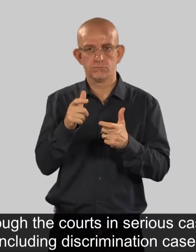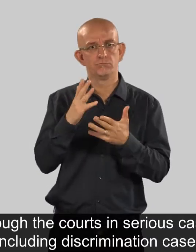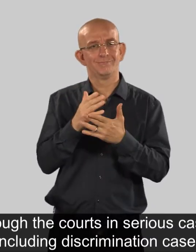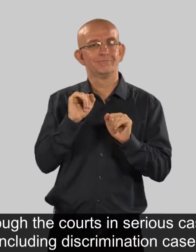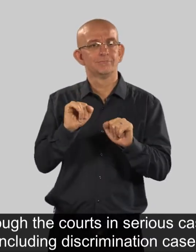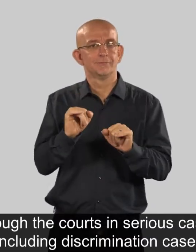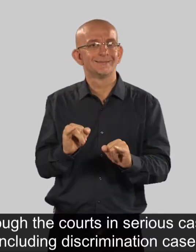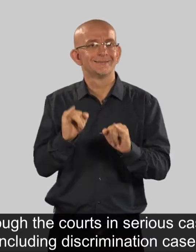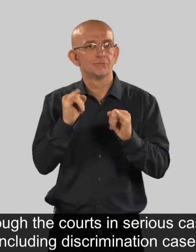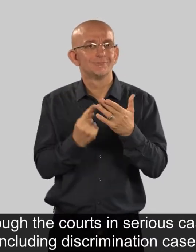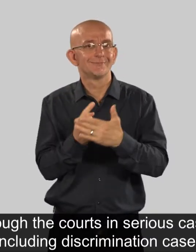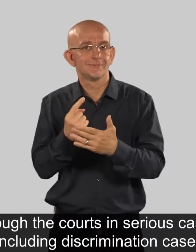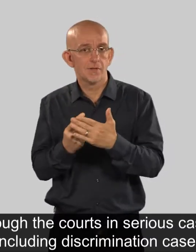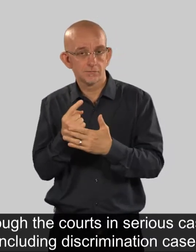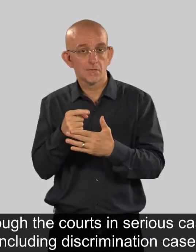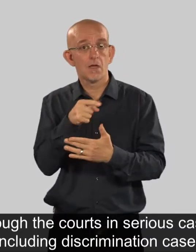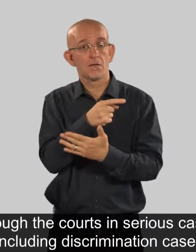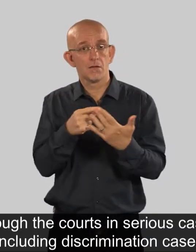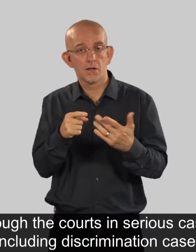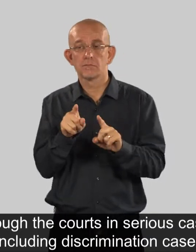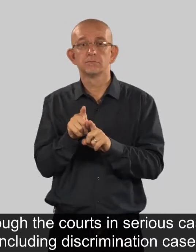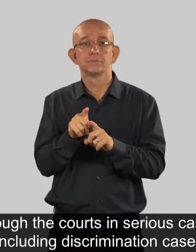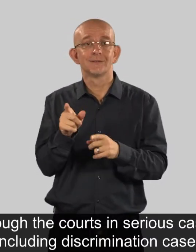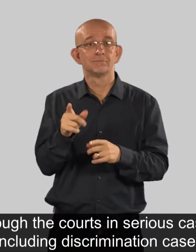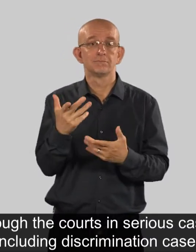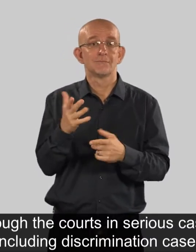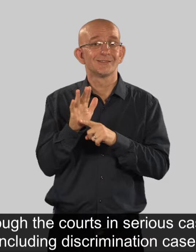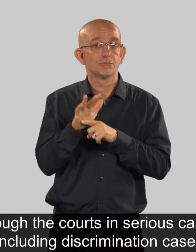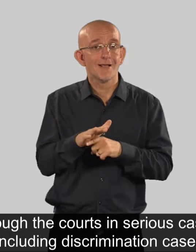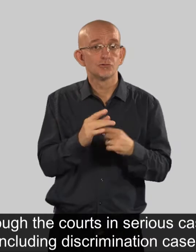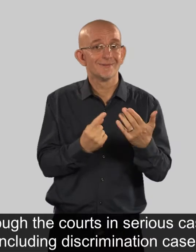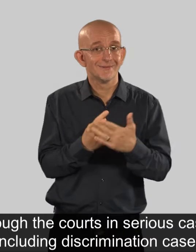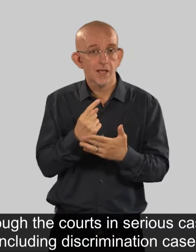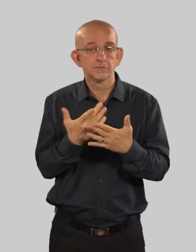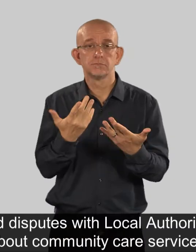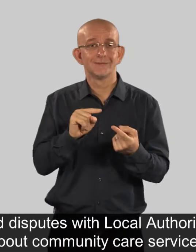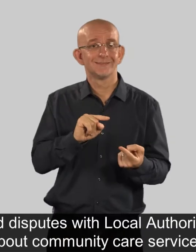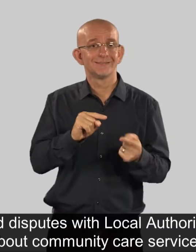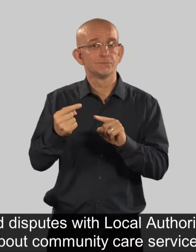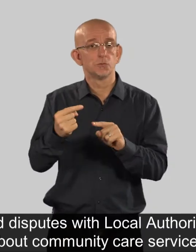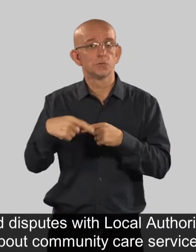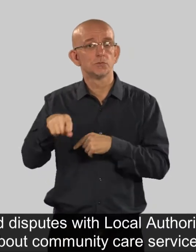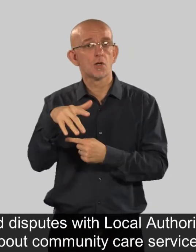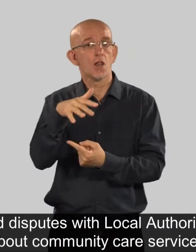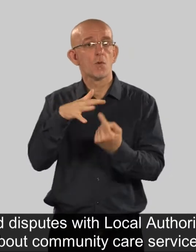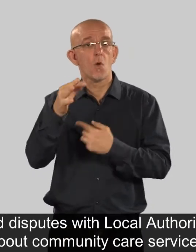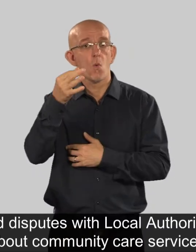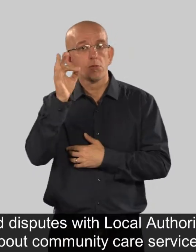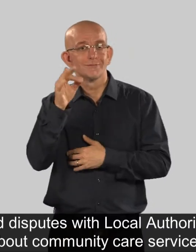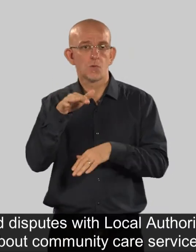cases, including discrimination cases, and disputes with local authorities about community